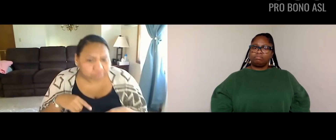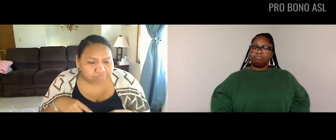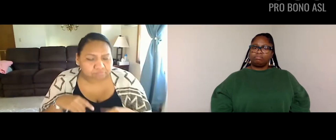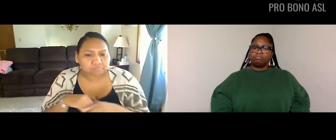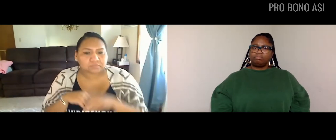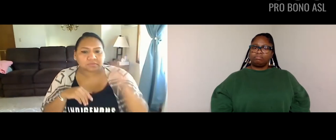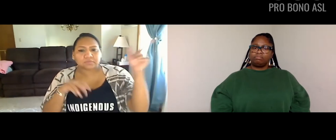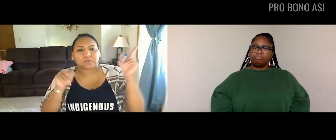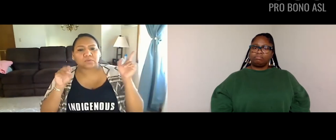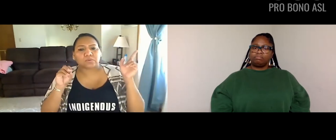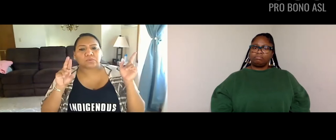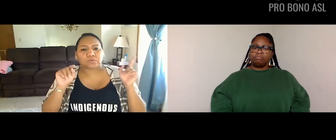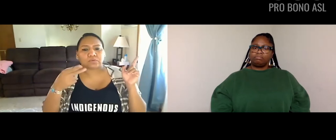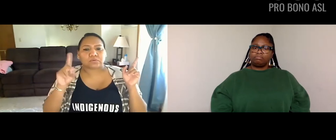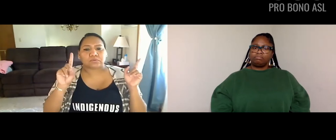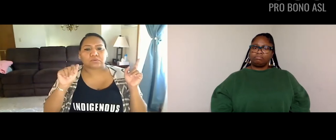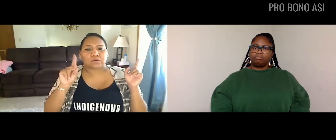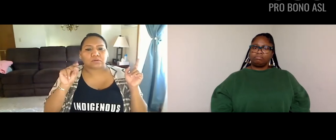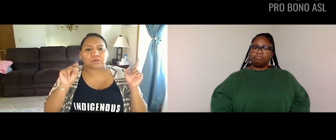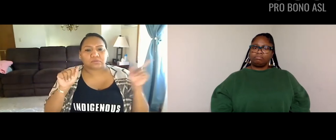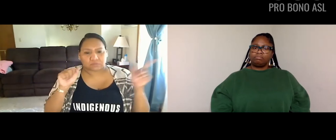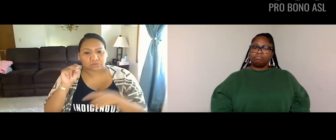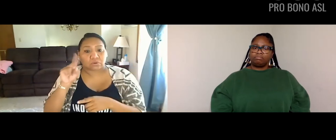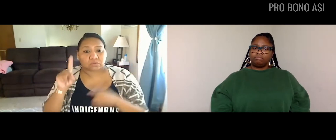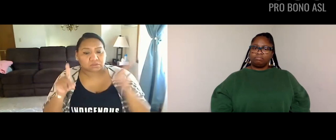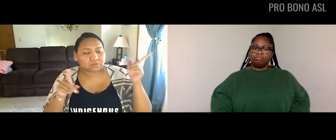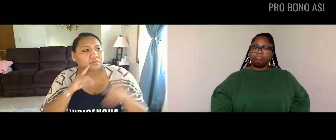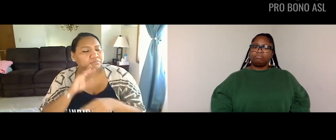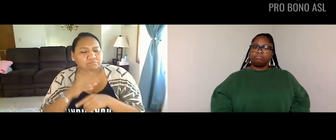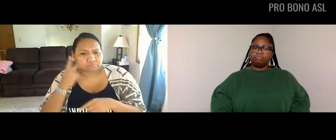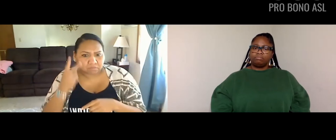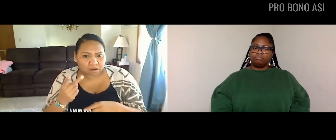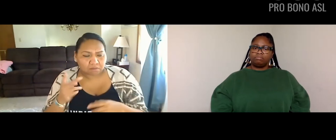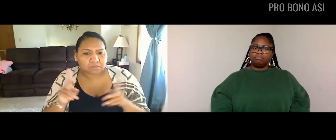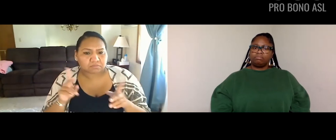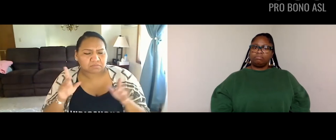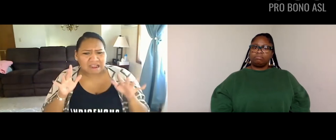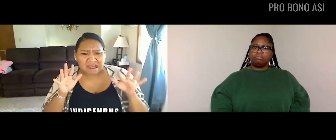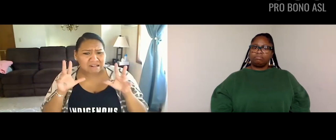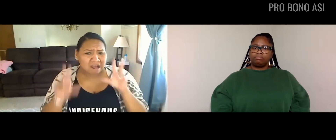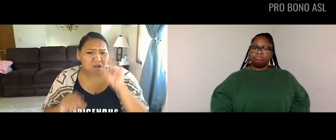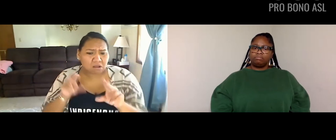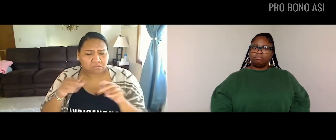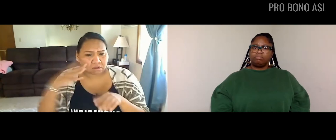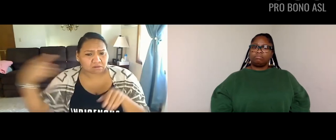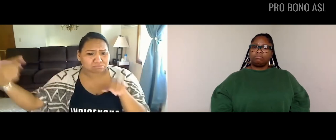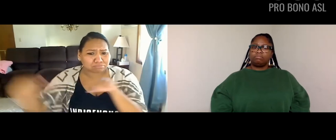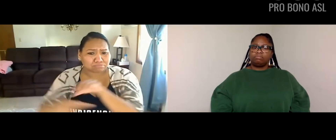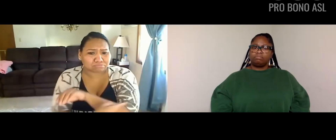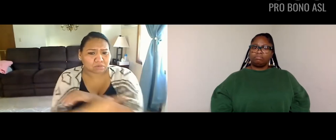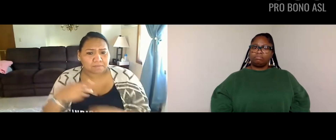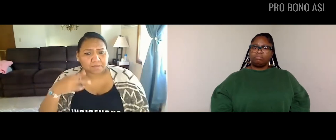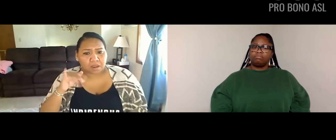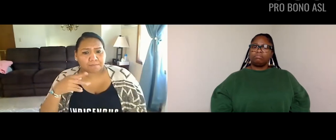and it just so happens, fast forward to now, in North Dakota, there is